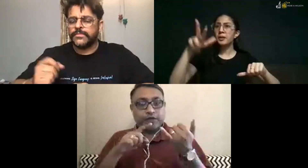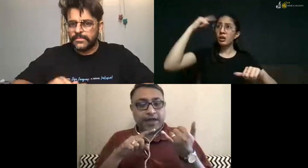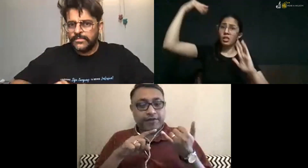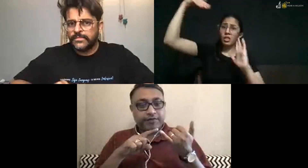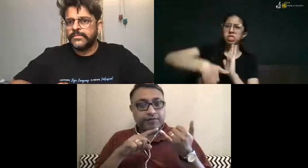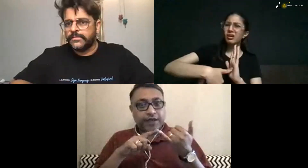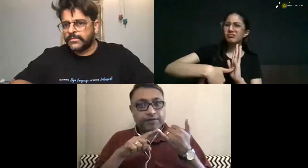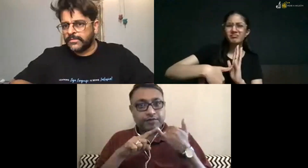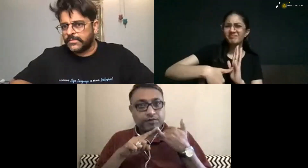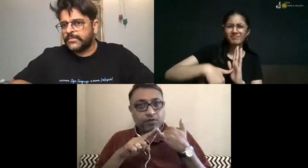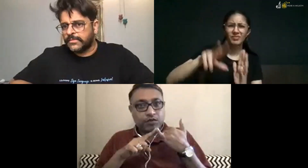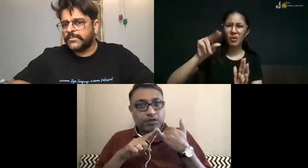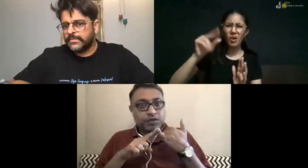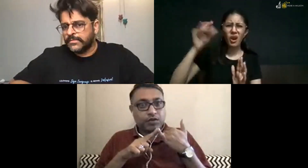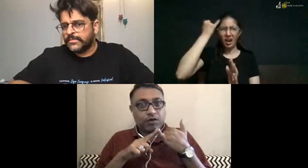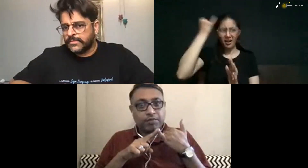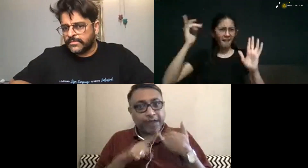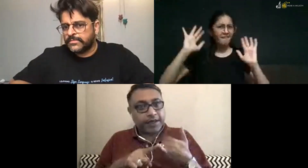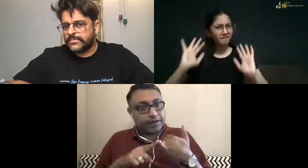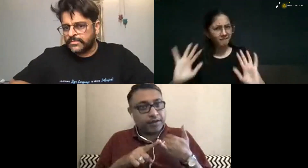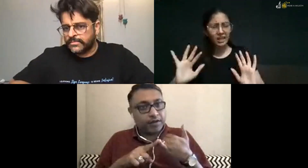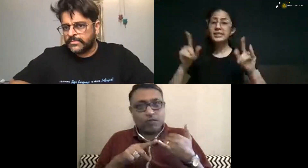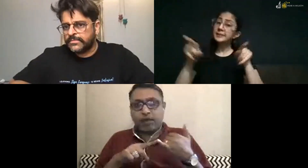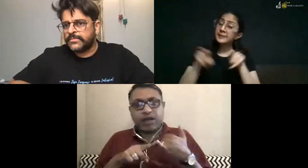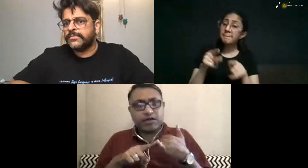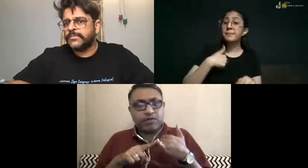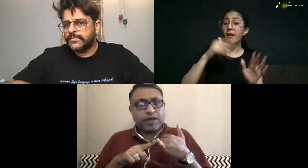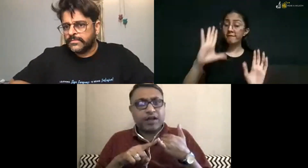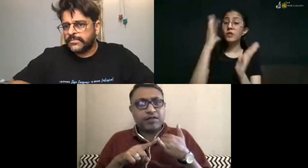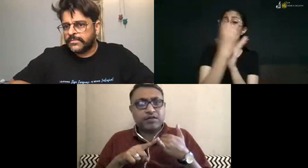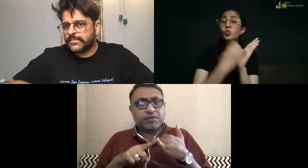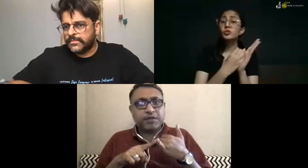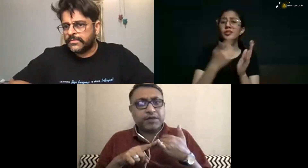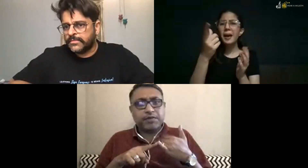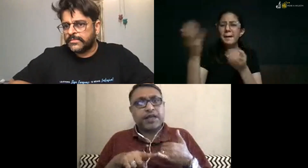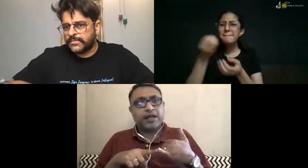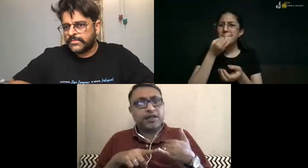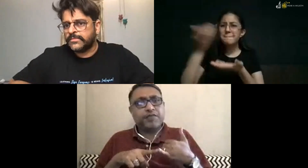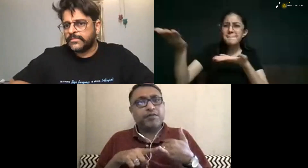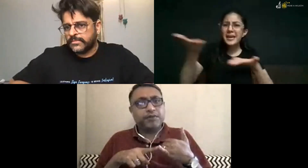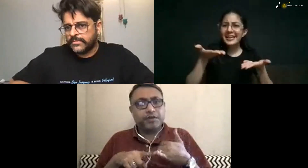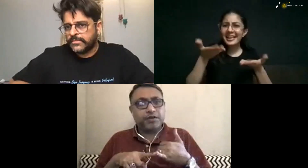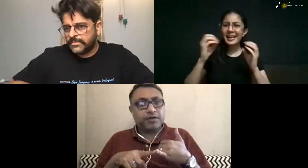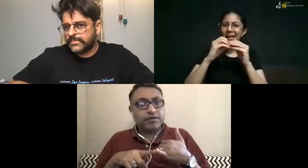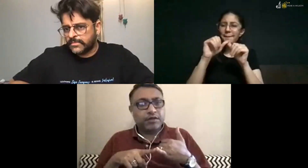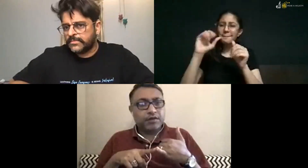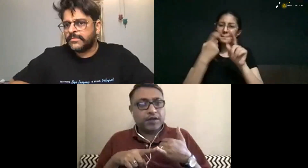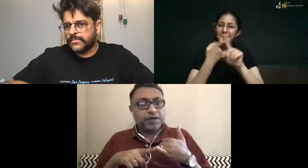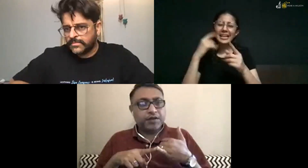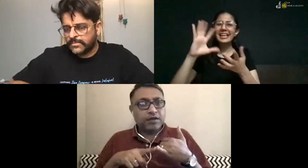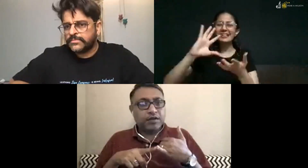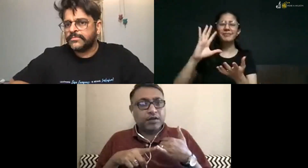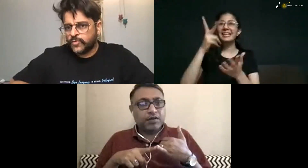right? So we have courses on baking. Why can't somebody become a Sarah Lee from here,